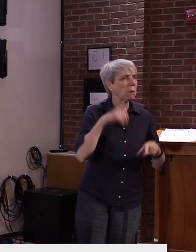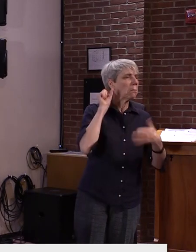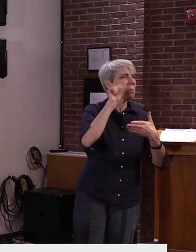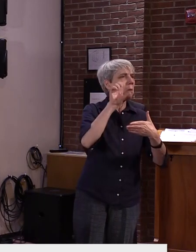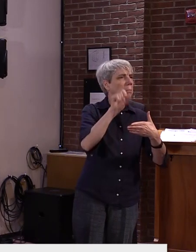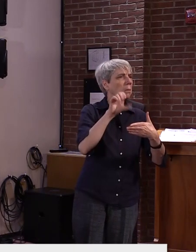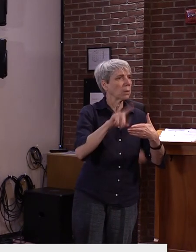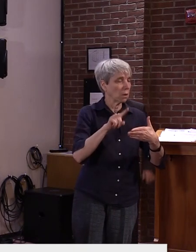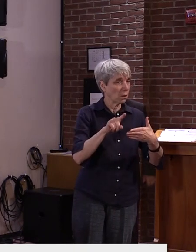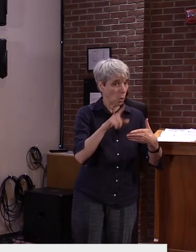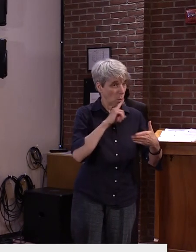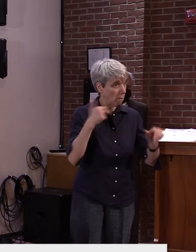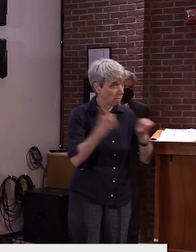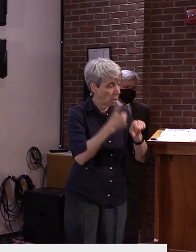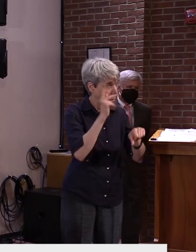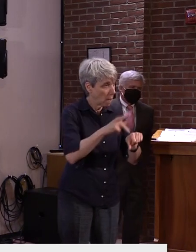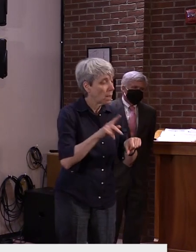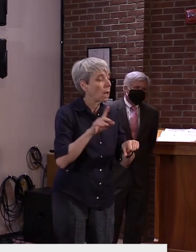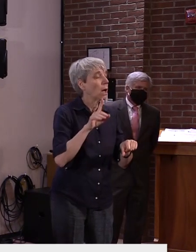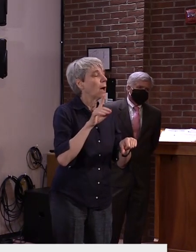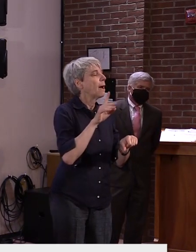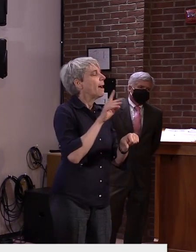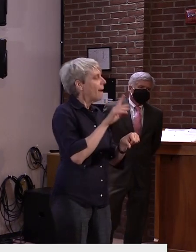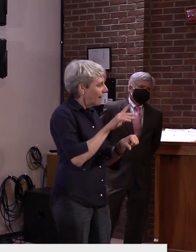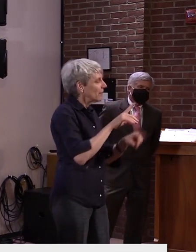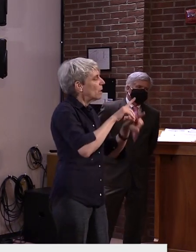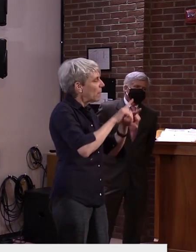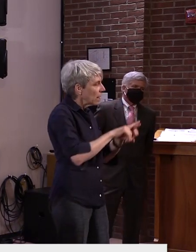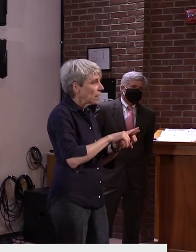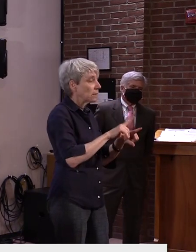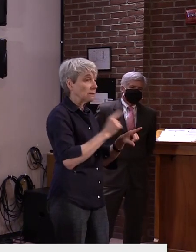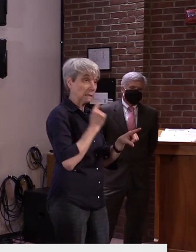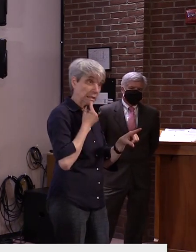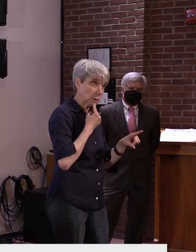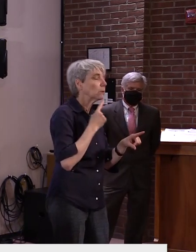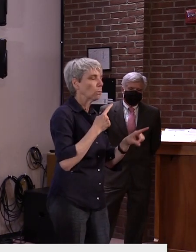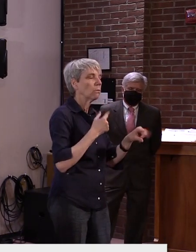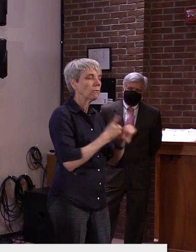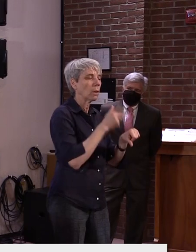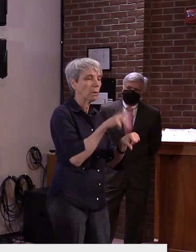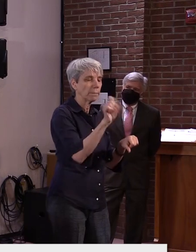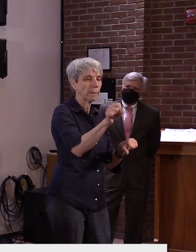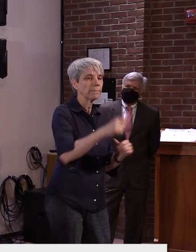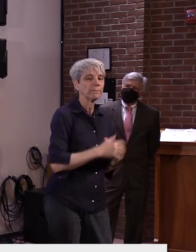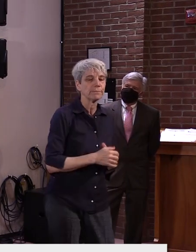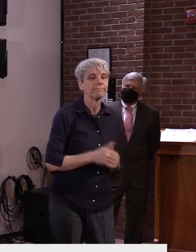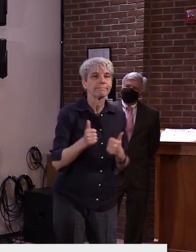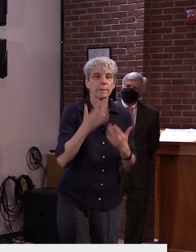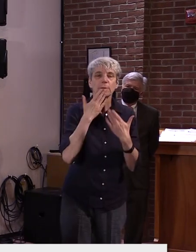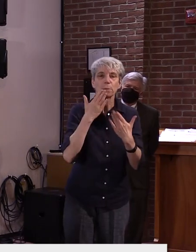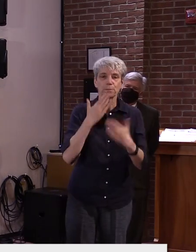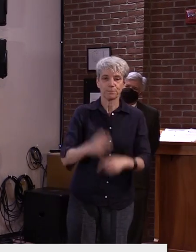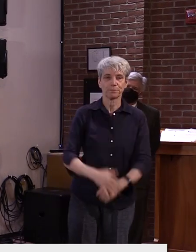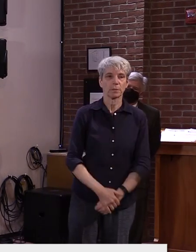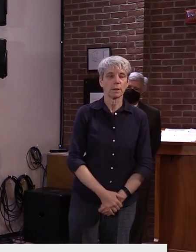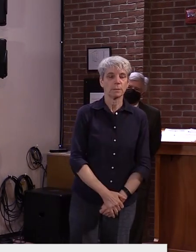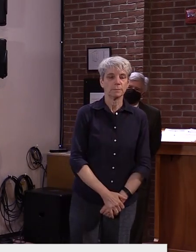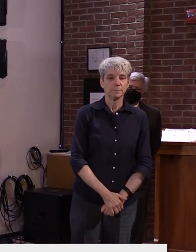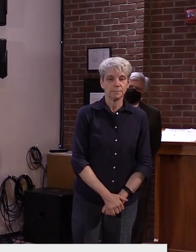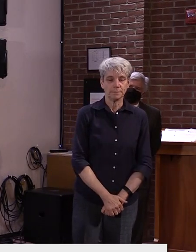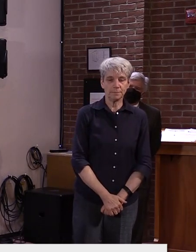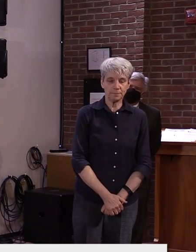Depending on the severity of the tip, yes. Okay. All right. Thank you, Governor. Thank you,